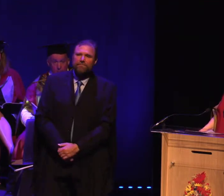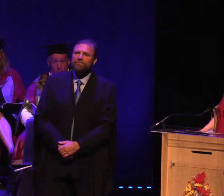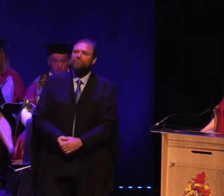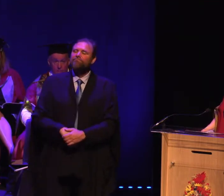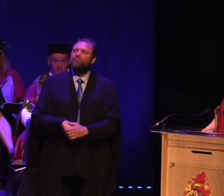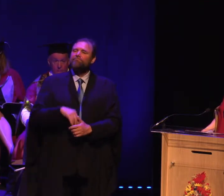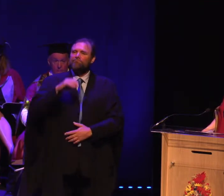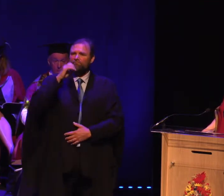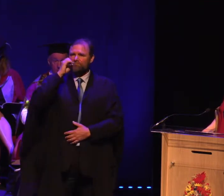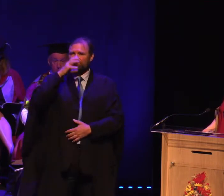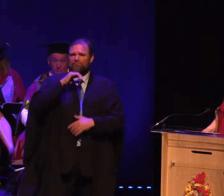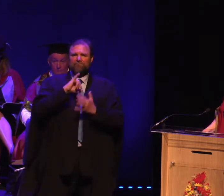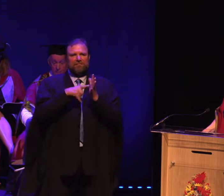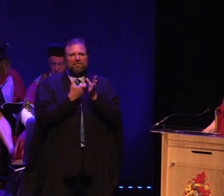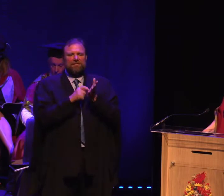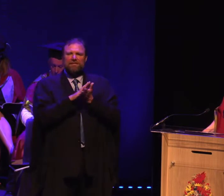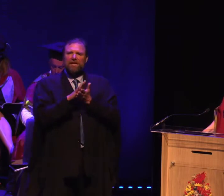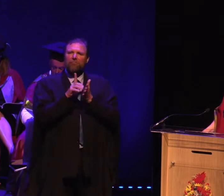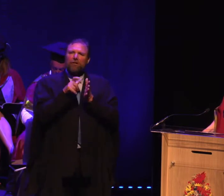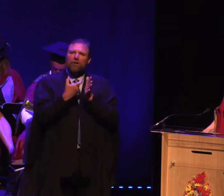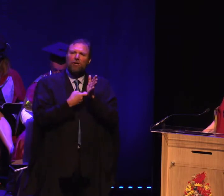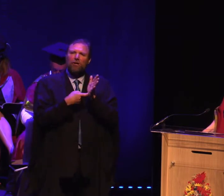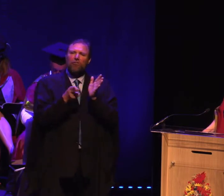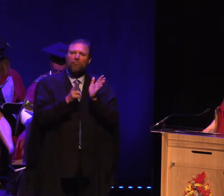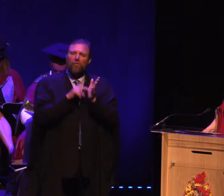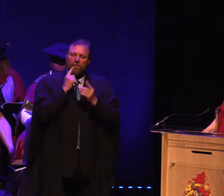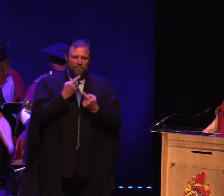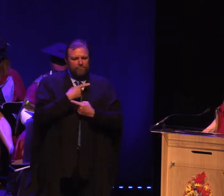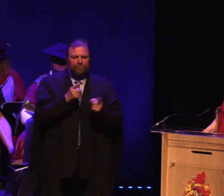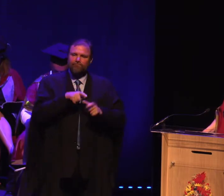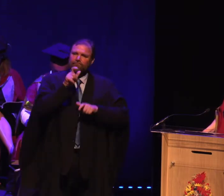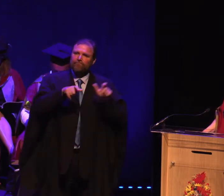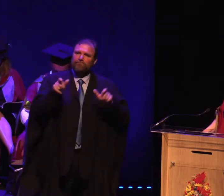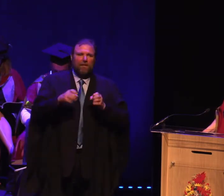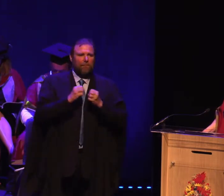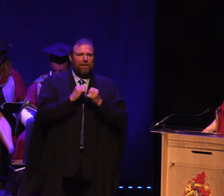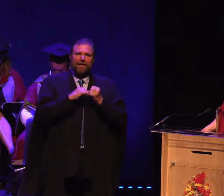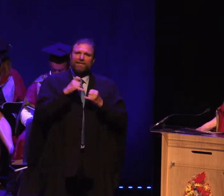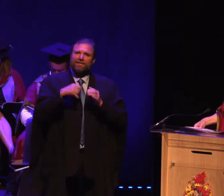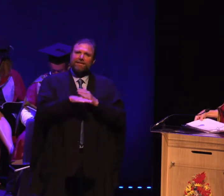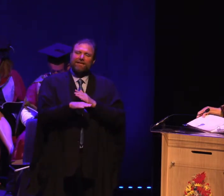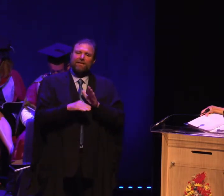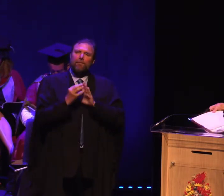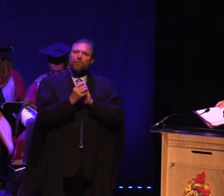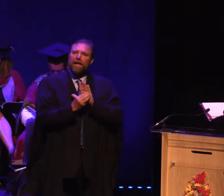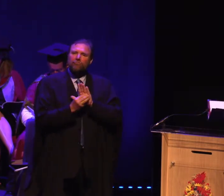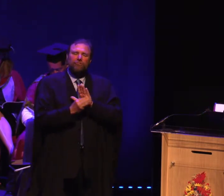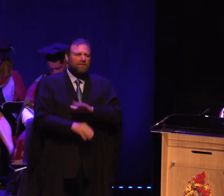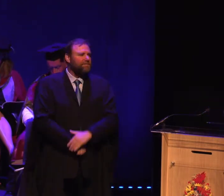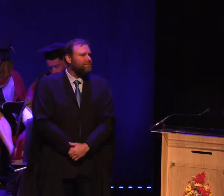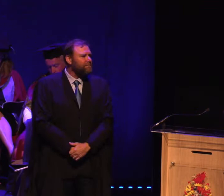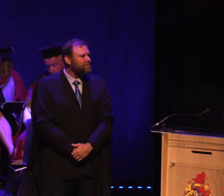Professor Sarah Curran will announce the students who have been awarded Bachelor of Science in Podiatry.